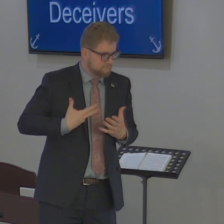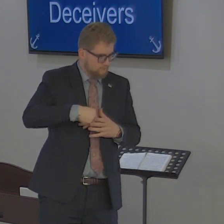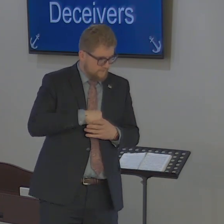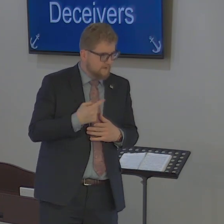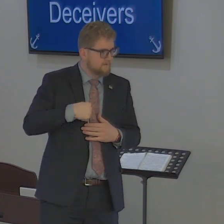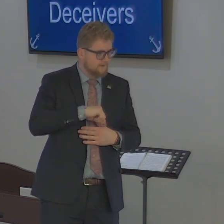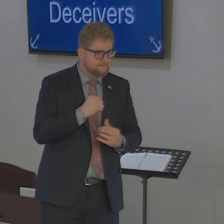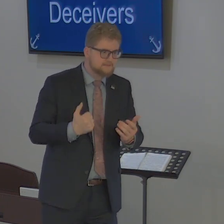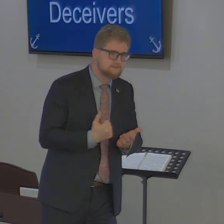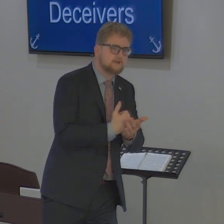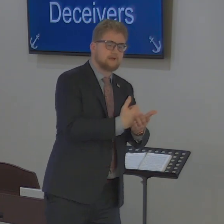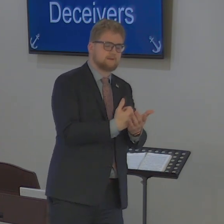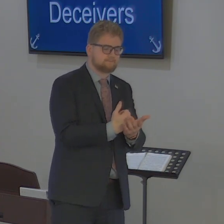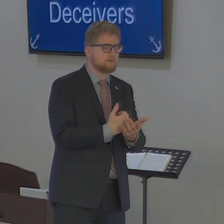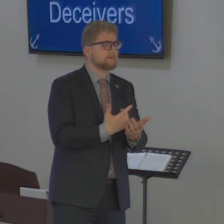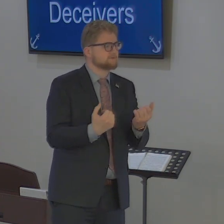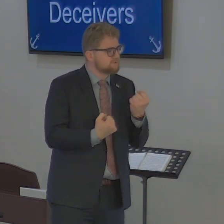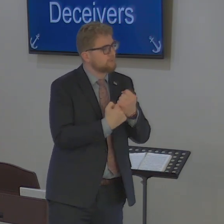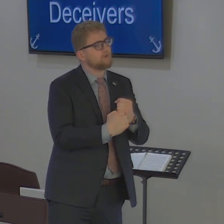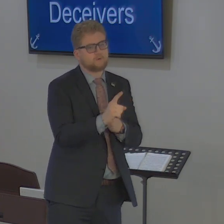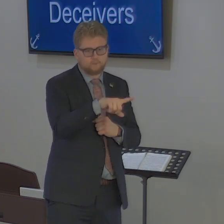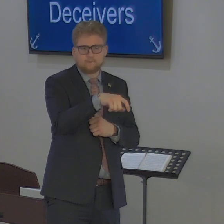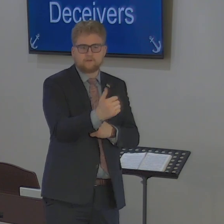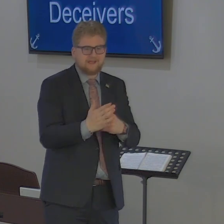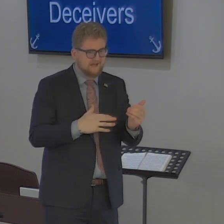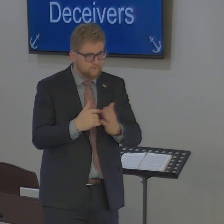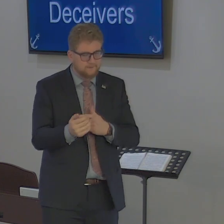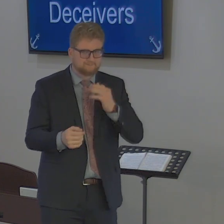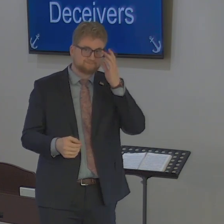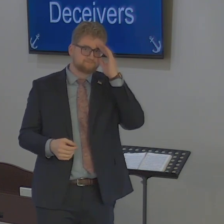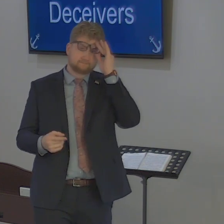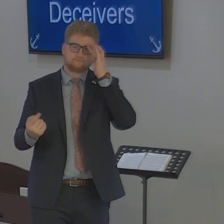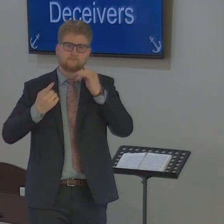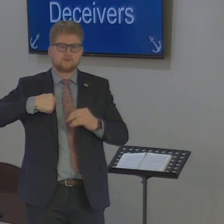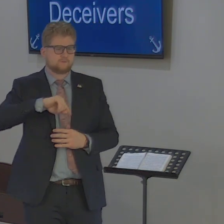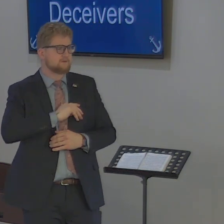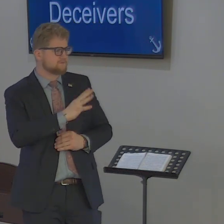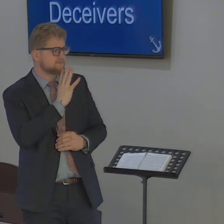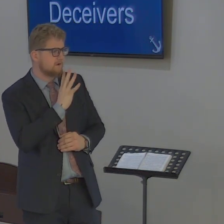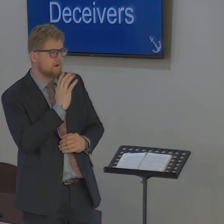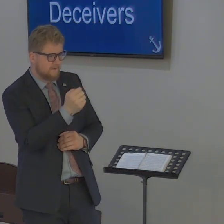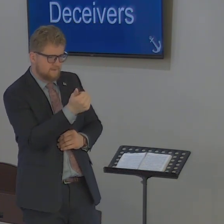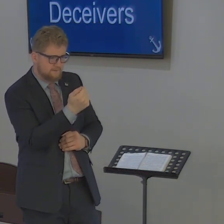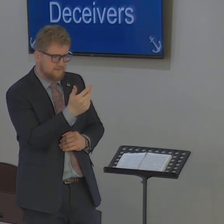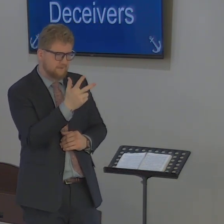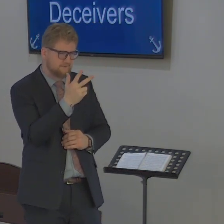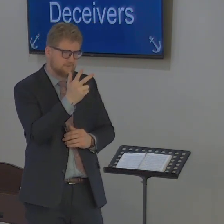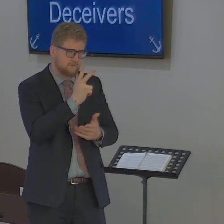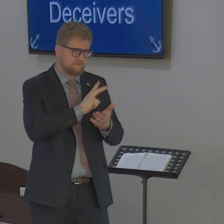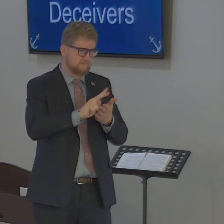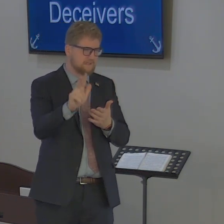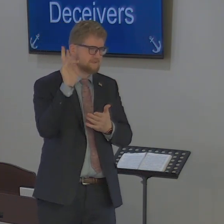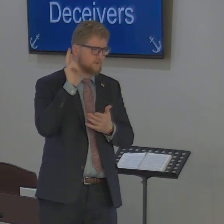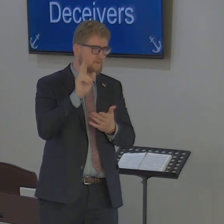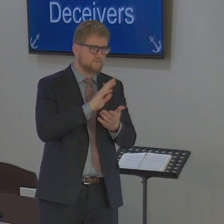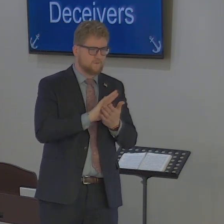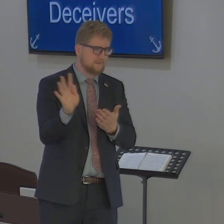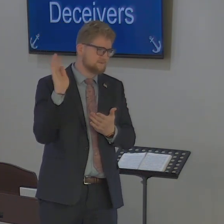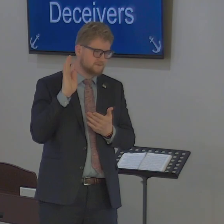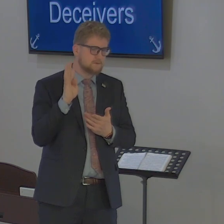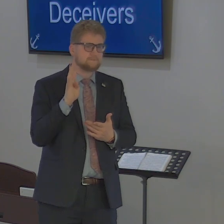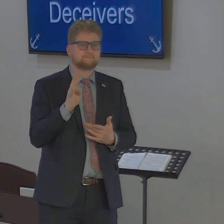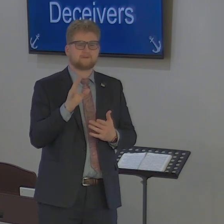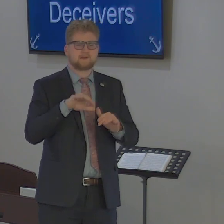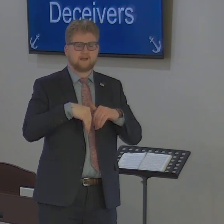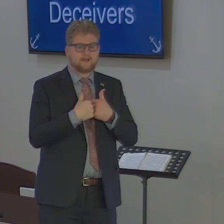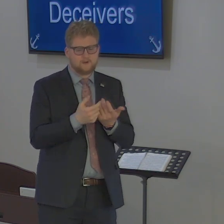and supporting one another anyway. But we talked a little bit, I think it was about 3 or 4 weeks ago, about how deception